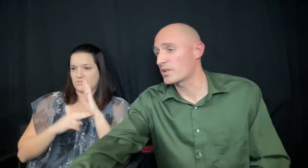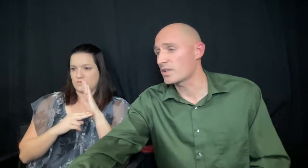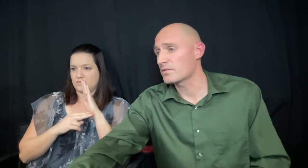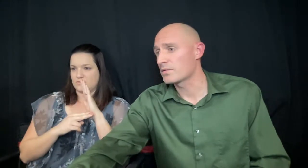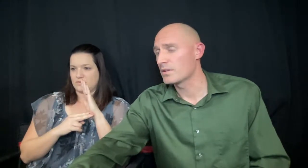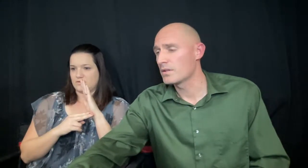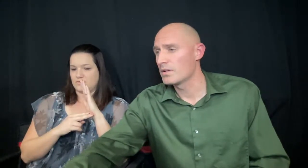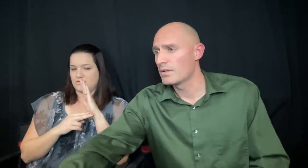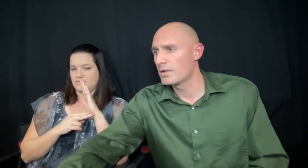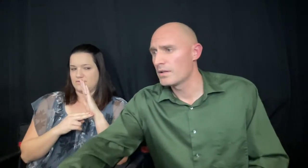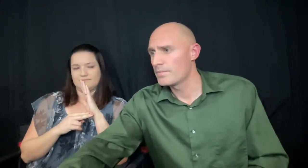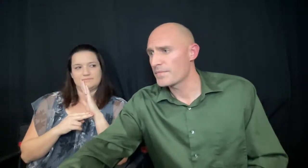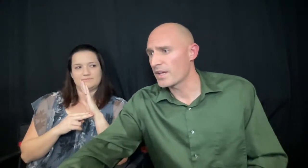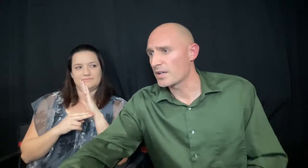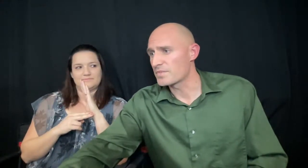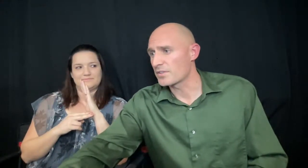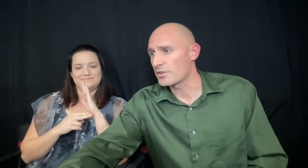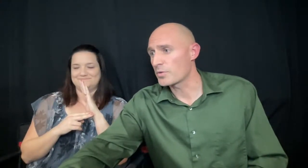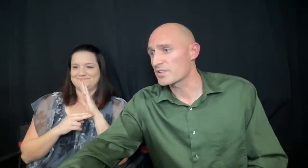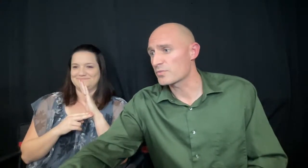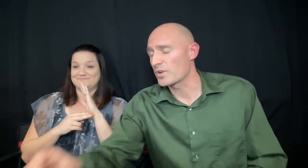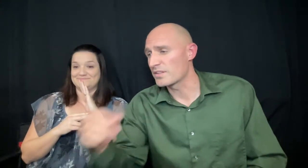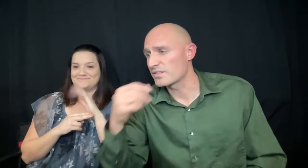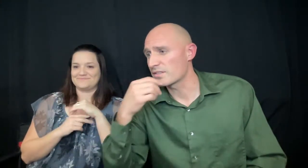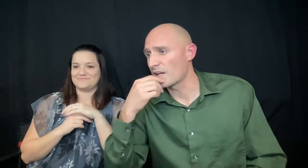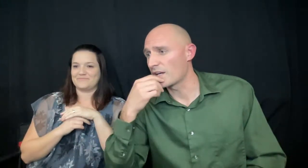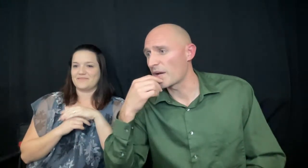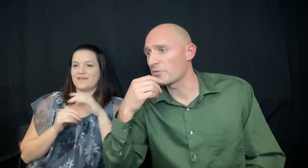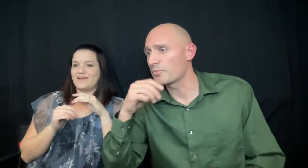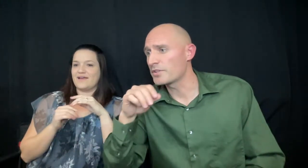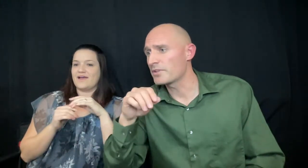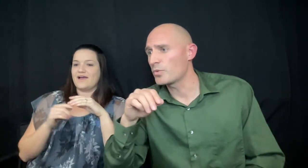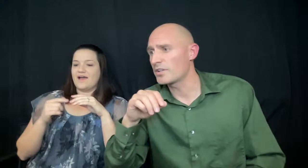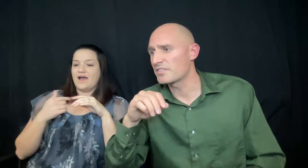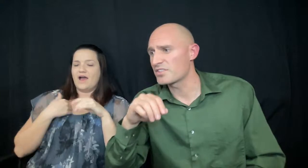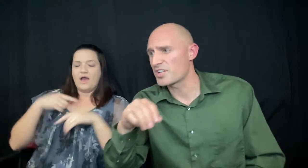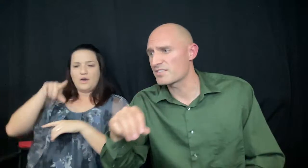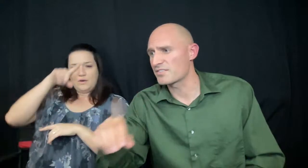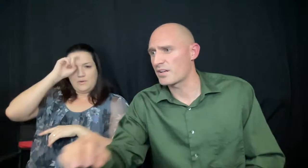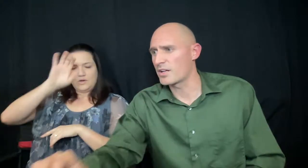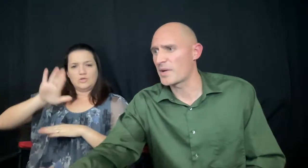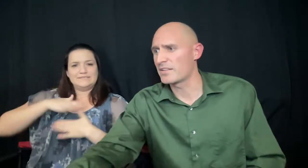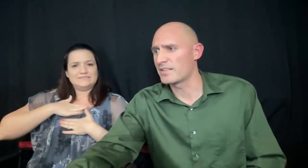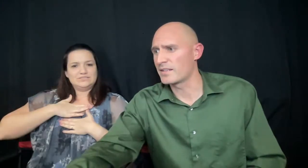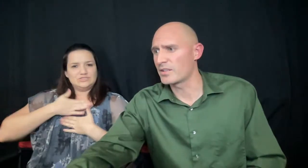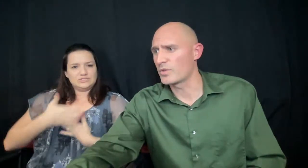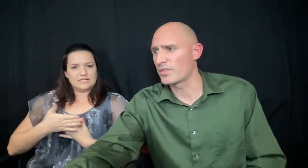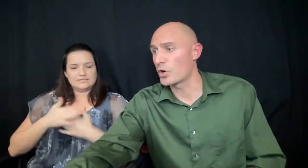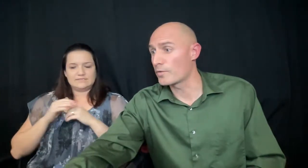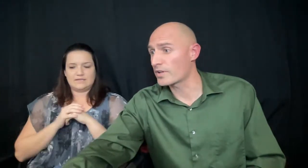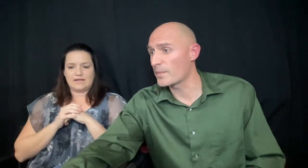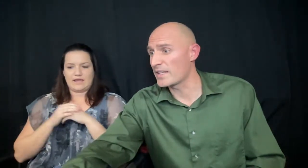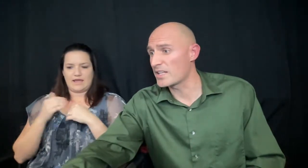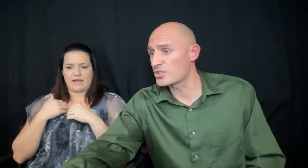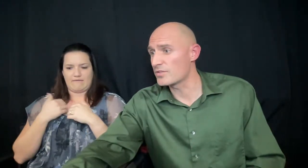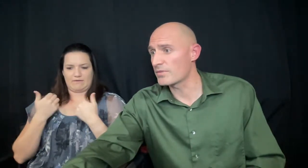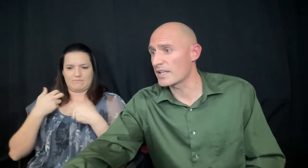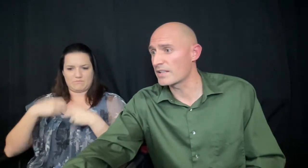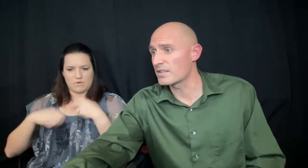it. So her question was, I was wondering what your suggestions are about dealing with overcoming issues related to